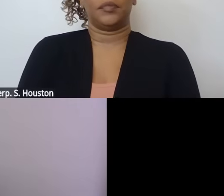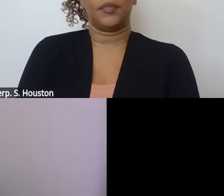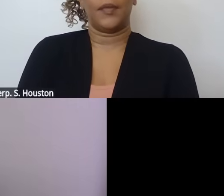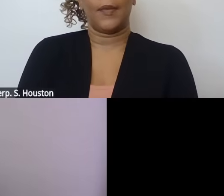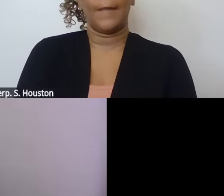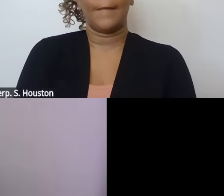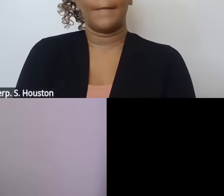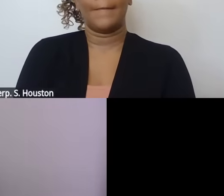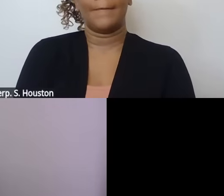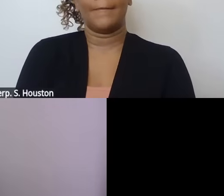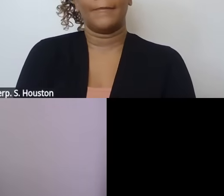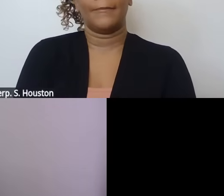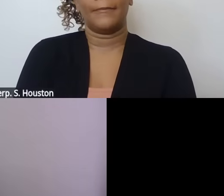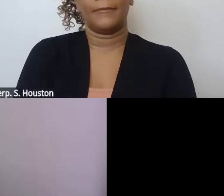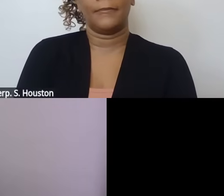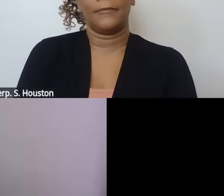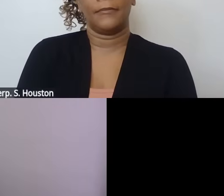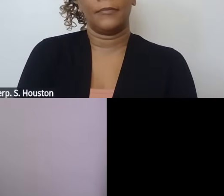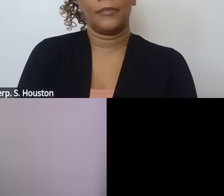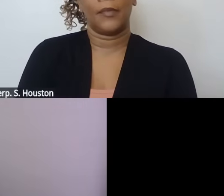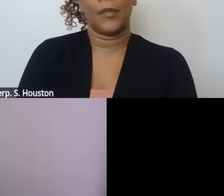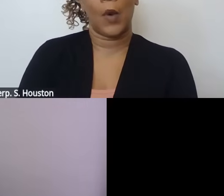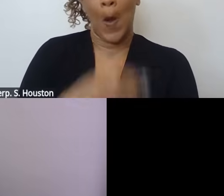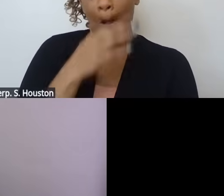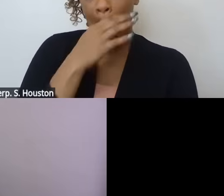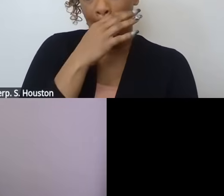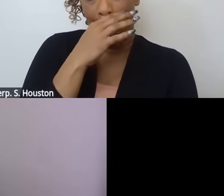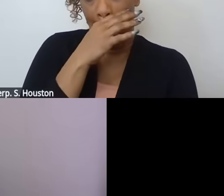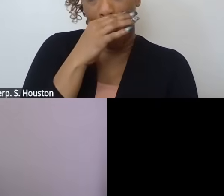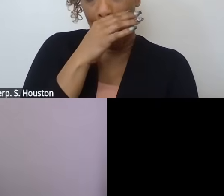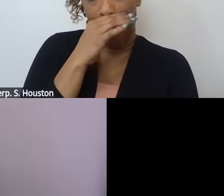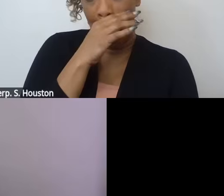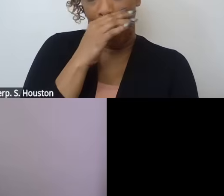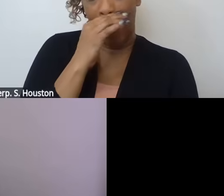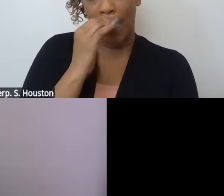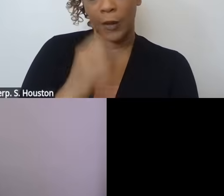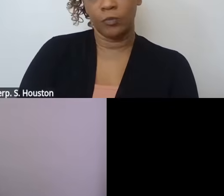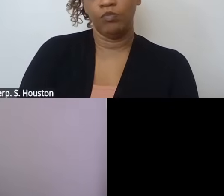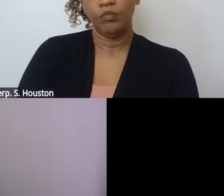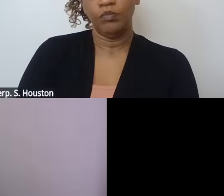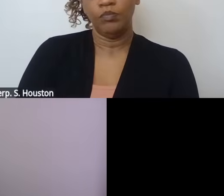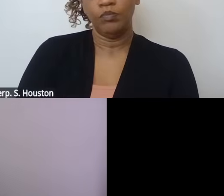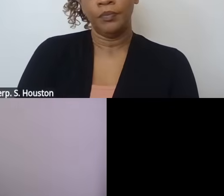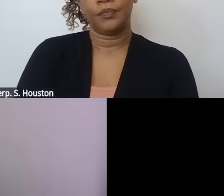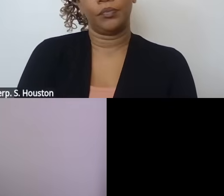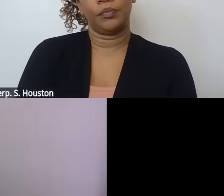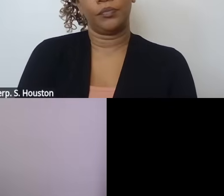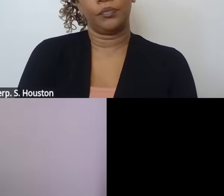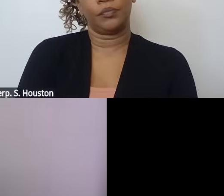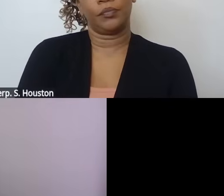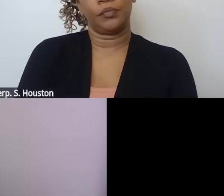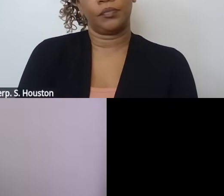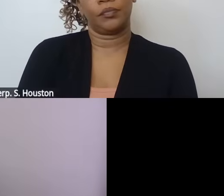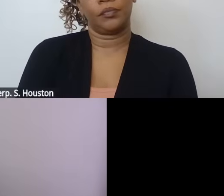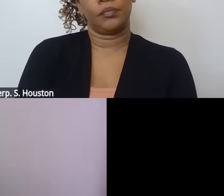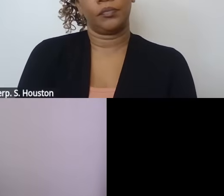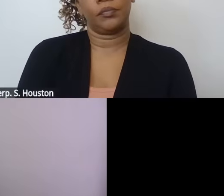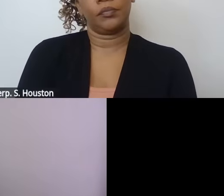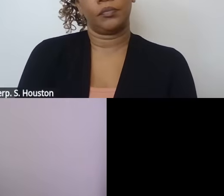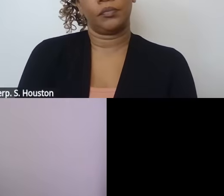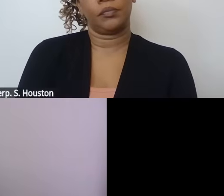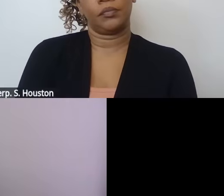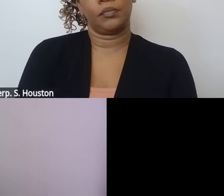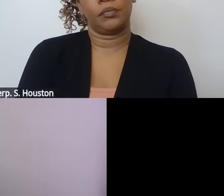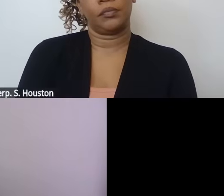legitimate. There's interlopers coming from outside of Michigan. I'm using that word carefully, yes. But there are people